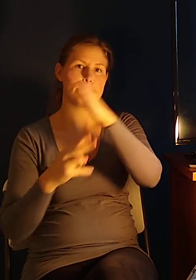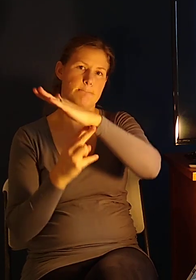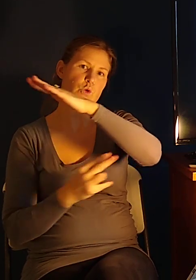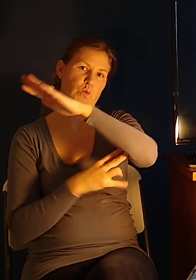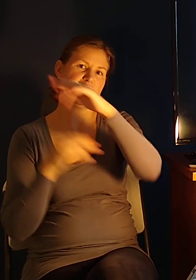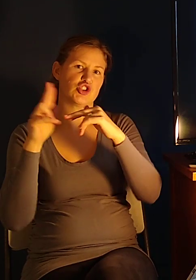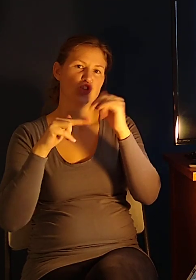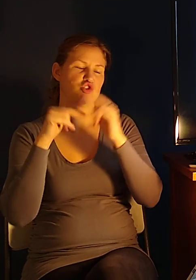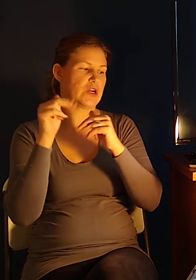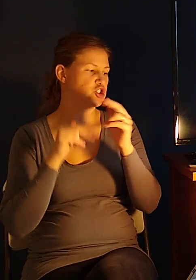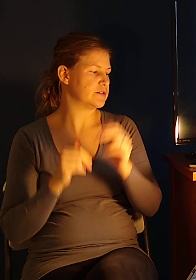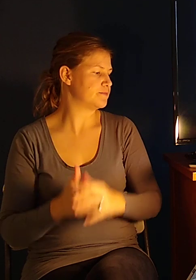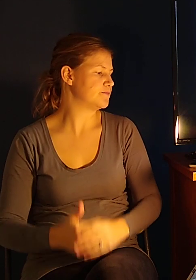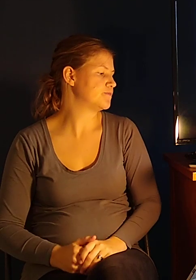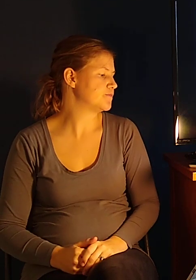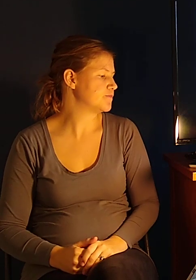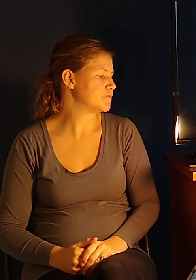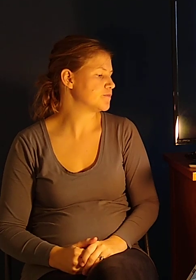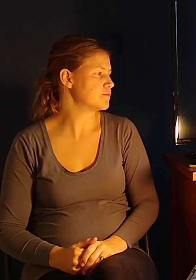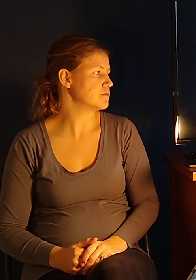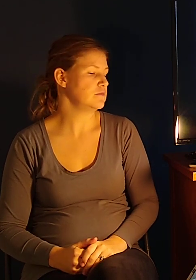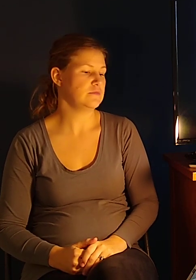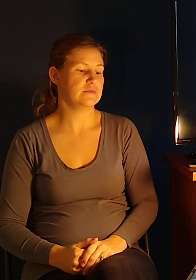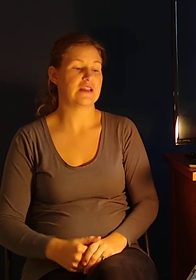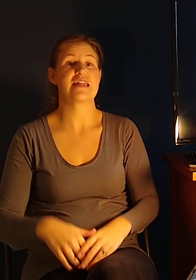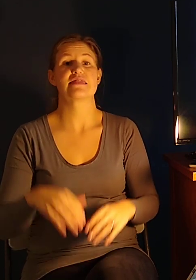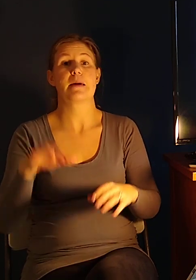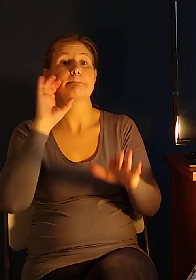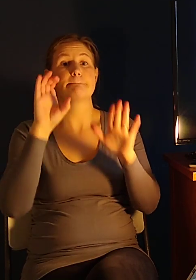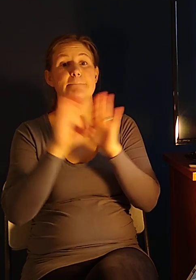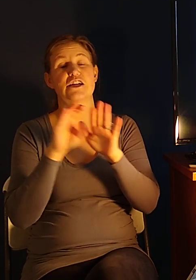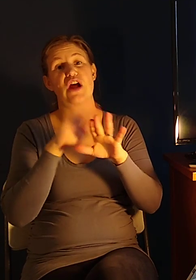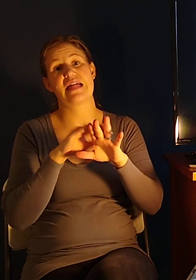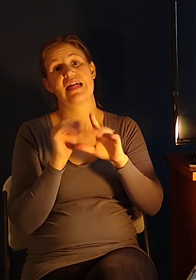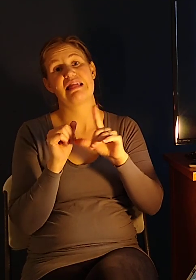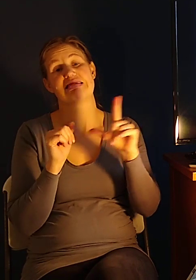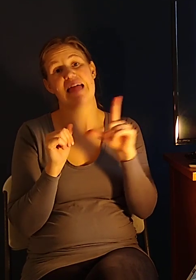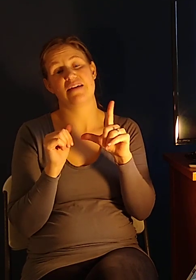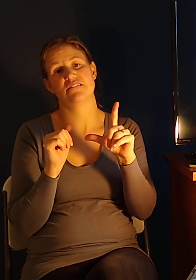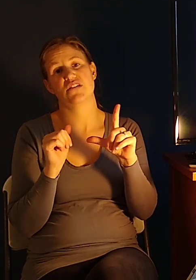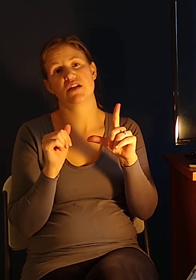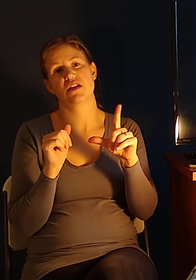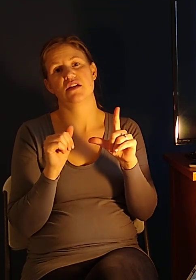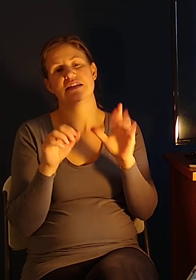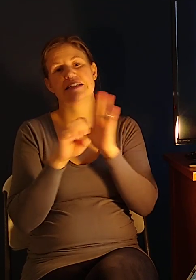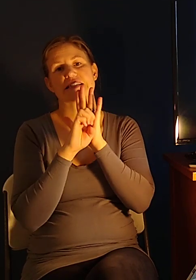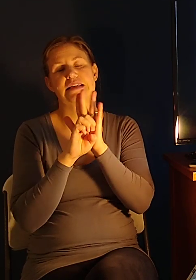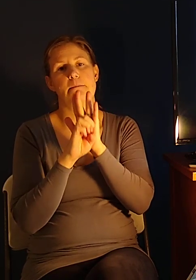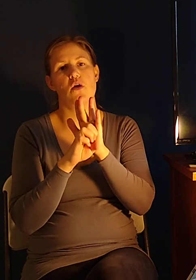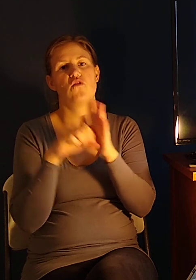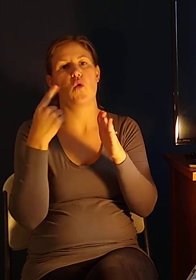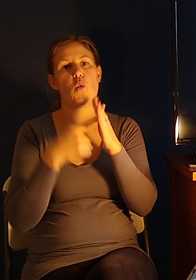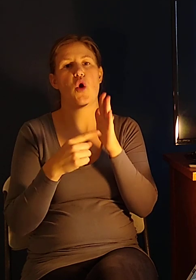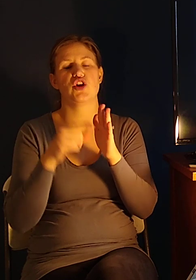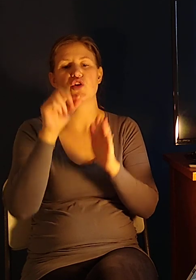construction. And then the image over on the left is an example of what reinforced concrete looks